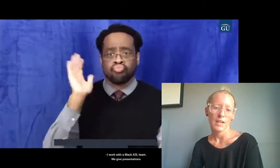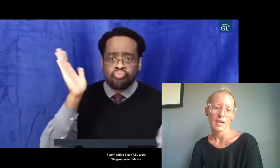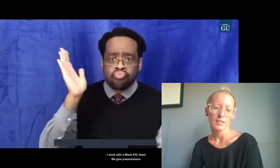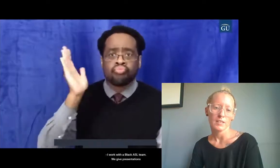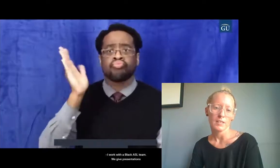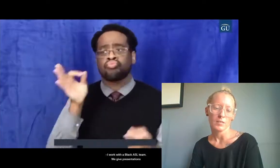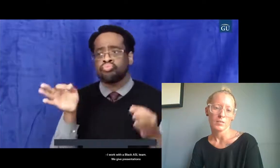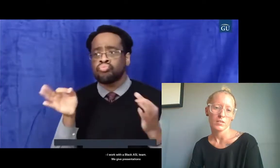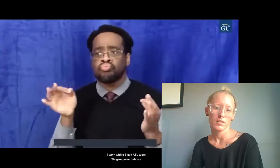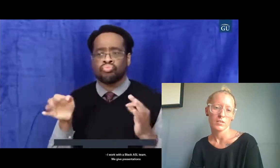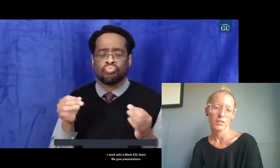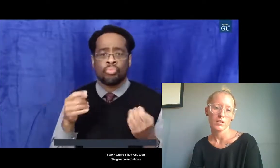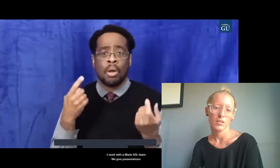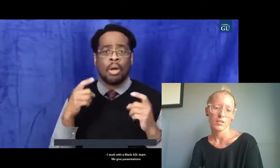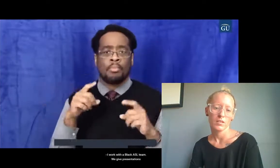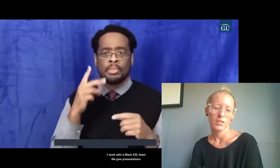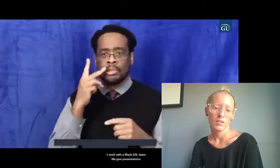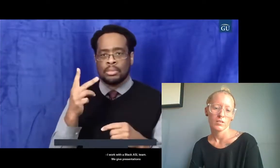Having a Black team,